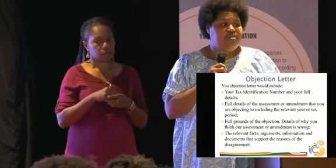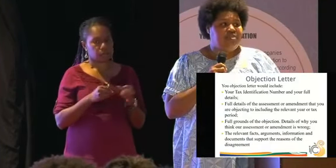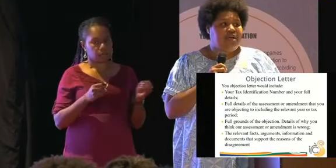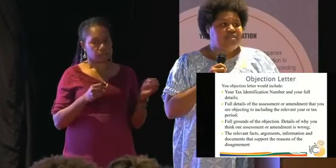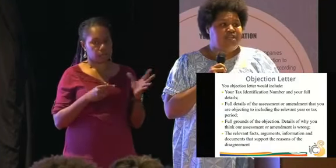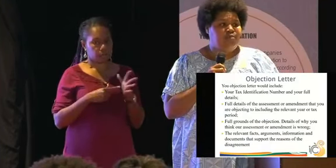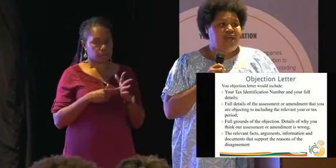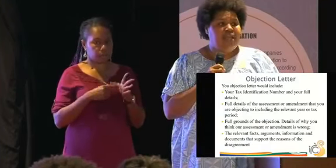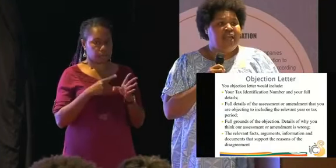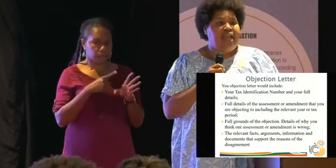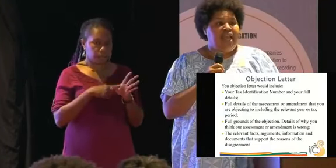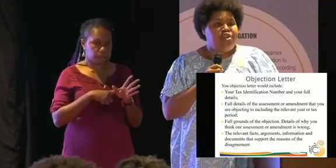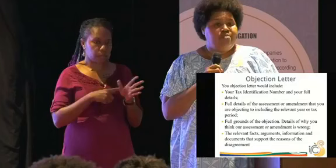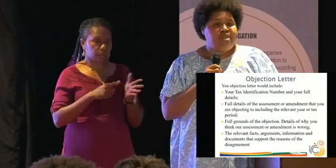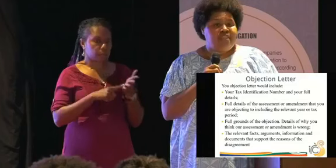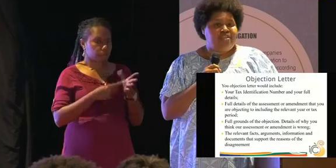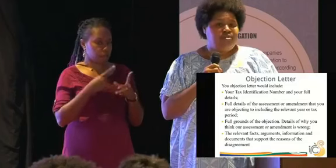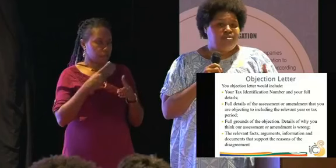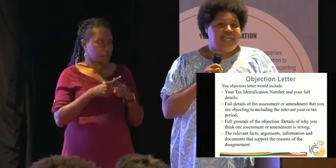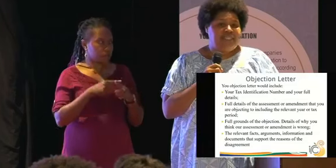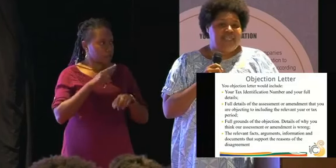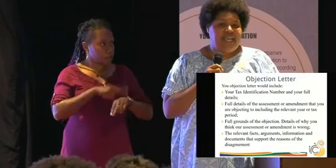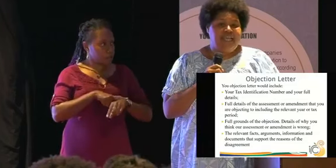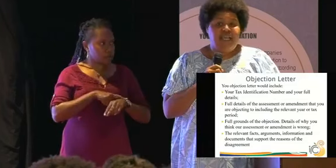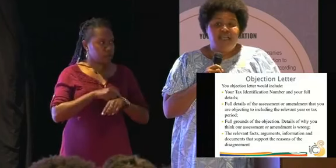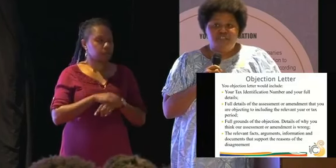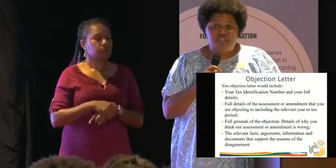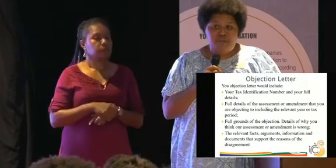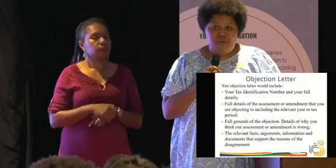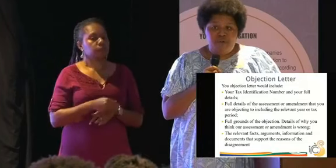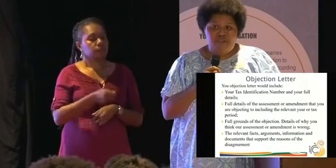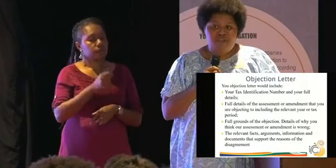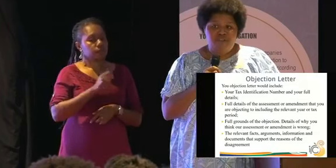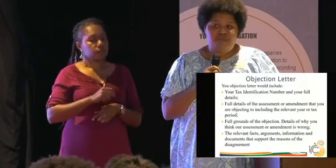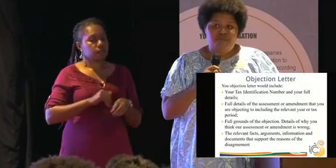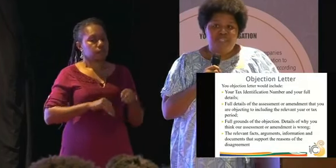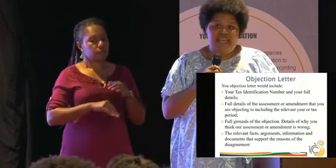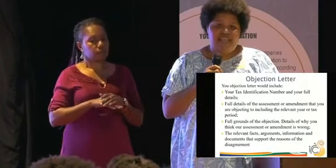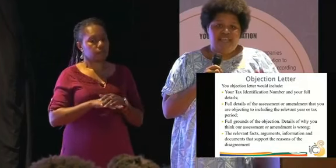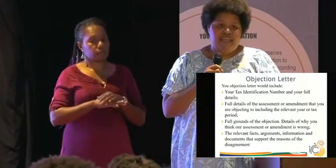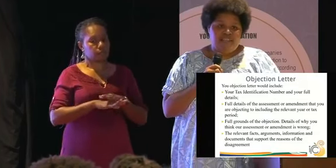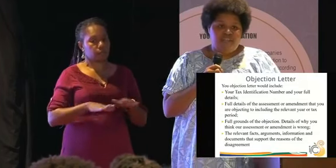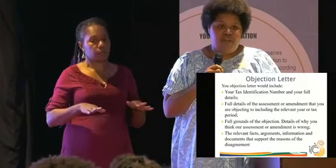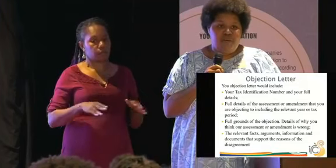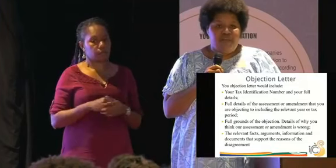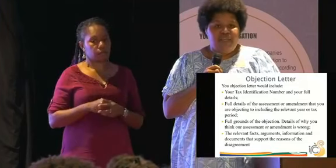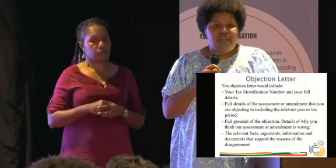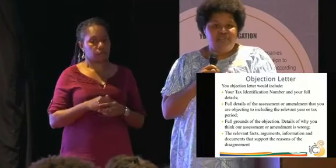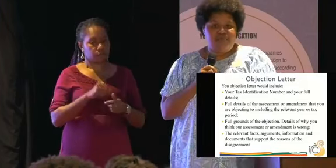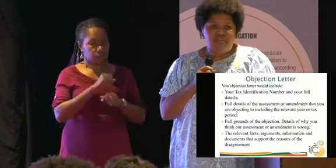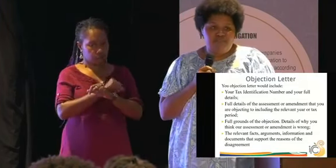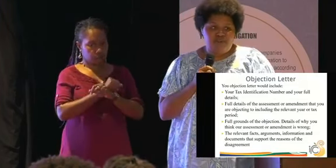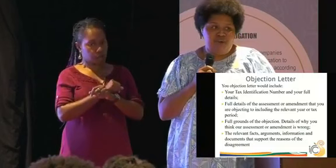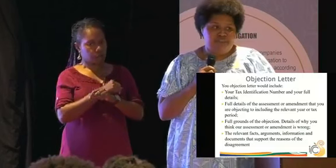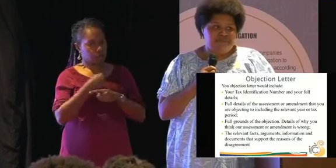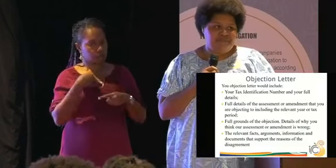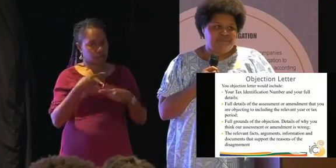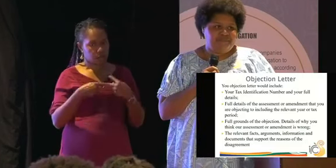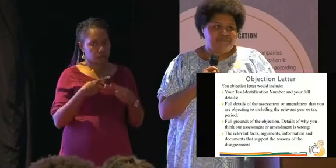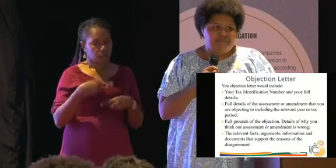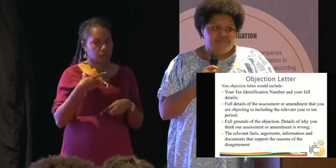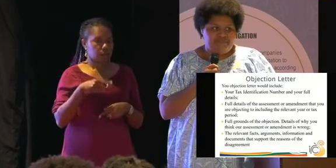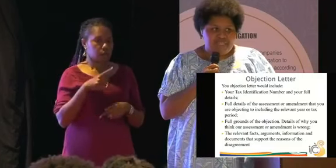it's 2001, and you're objecting to, let's say, January. So you would say January